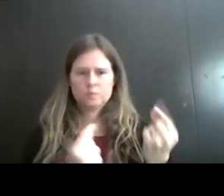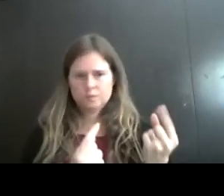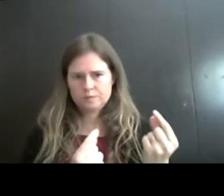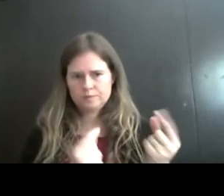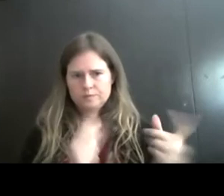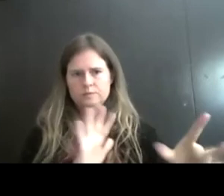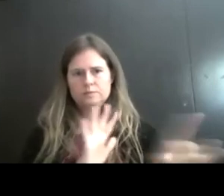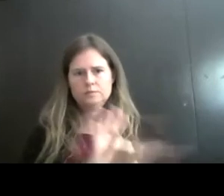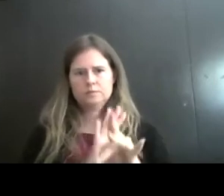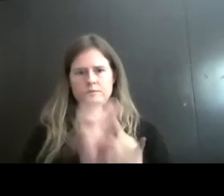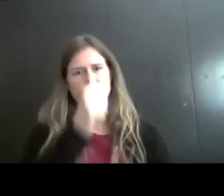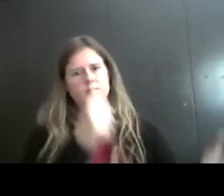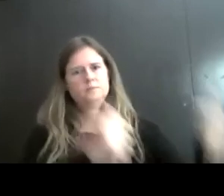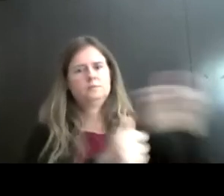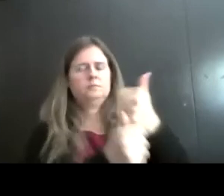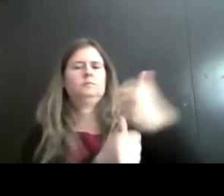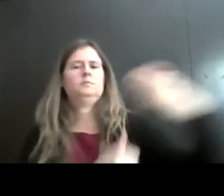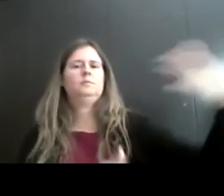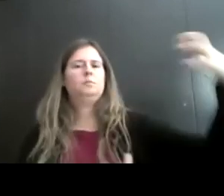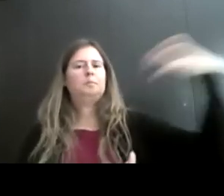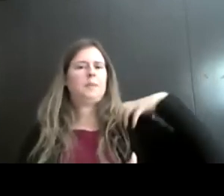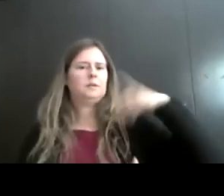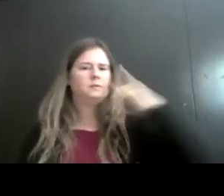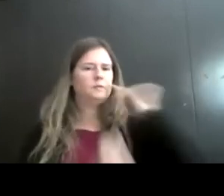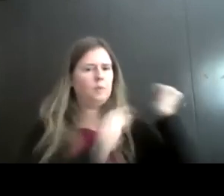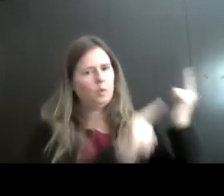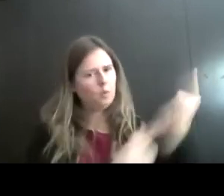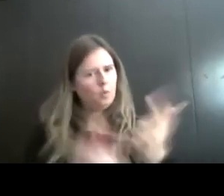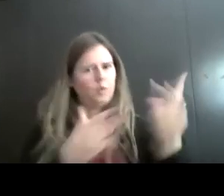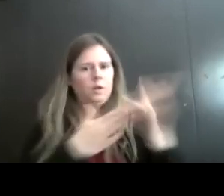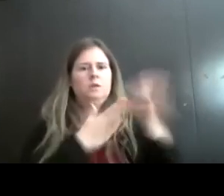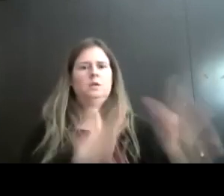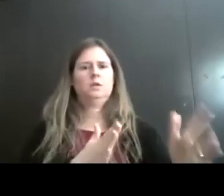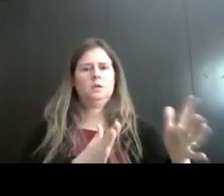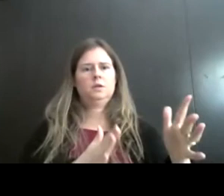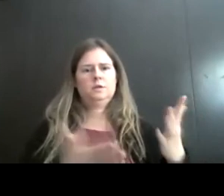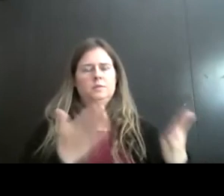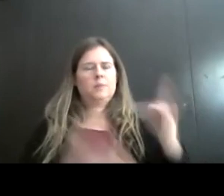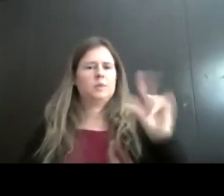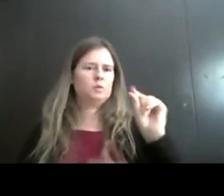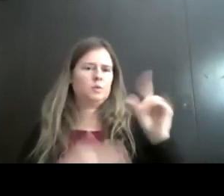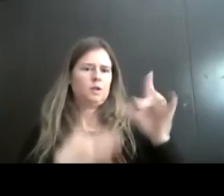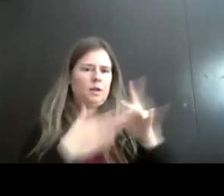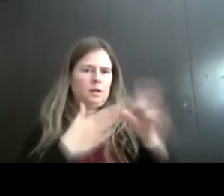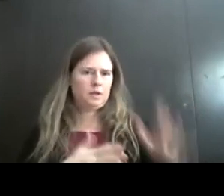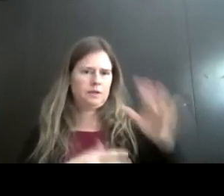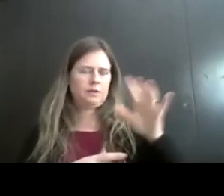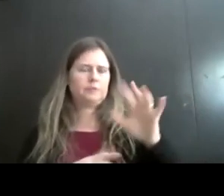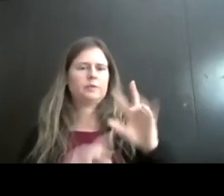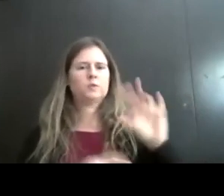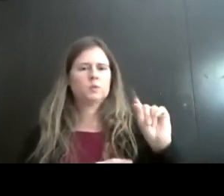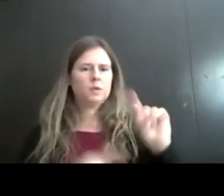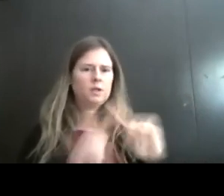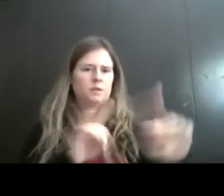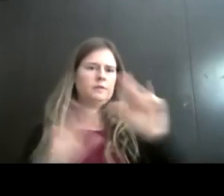head Wote of all the Wotes, of all the leaders. So there might be 20 leaders from 20 villages on these three islands,